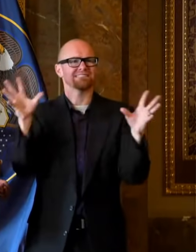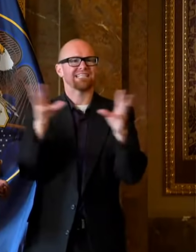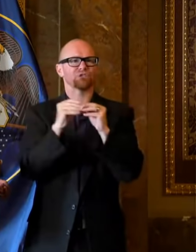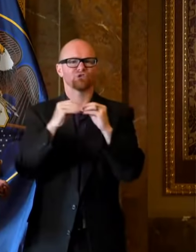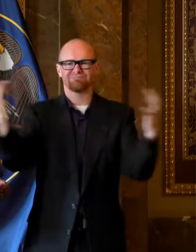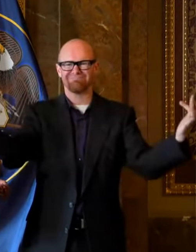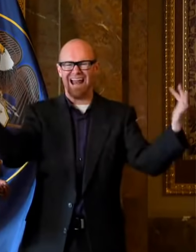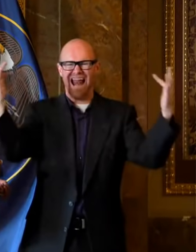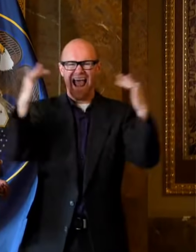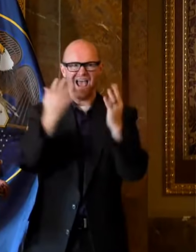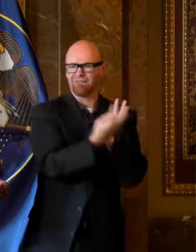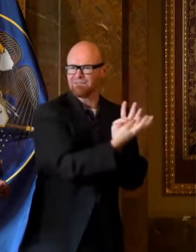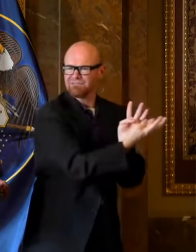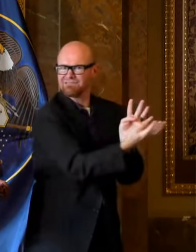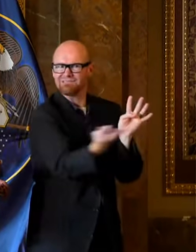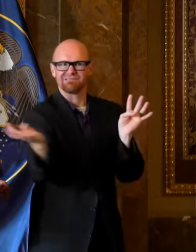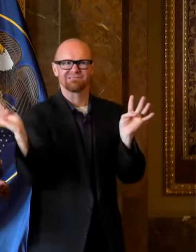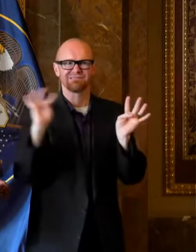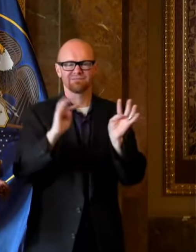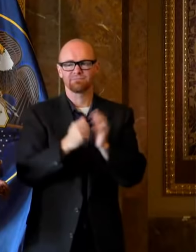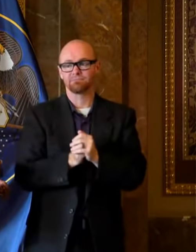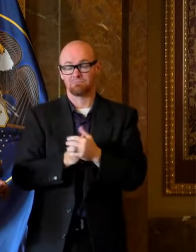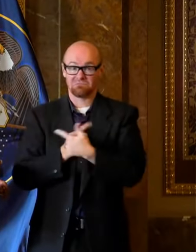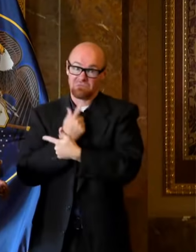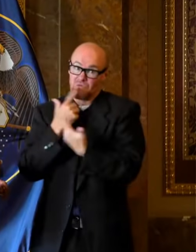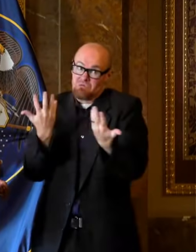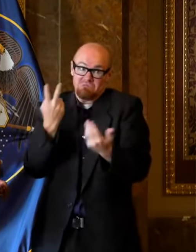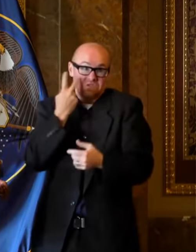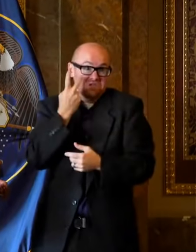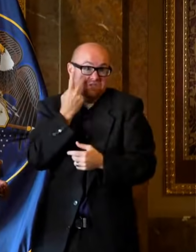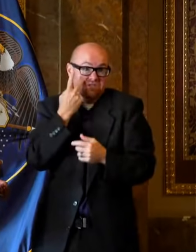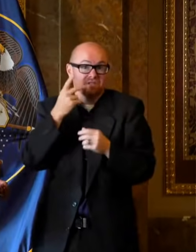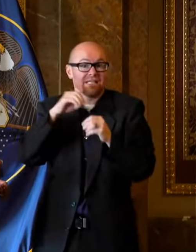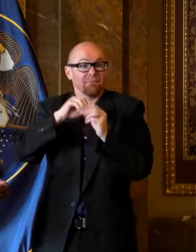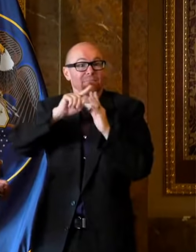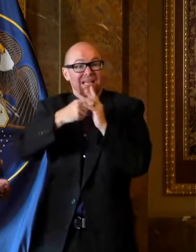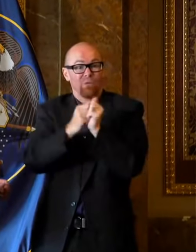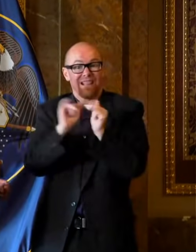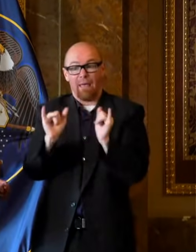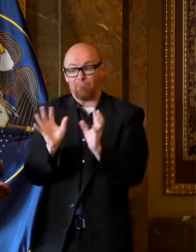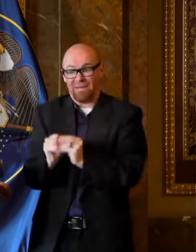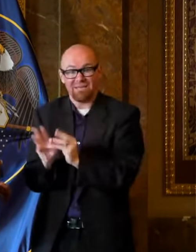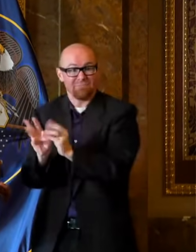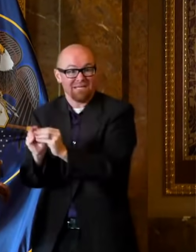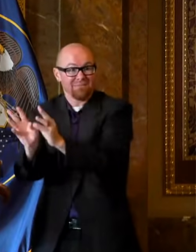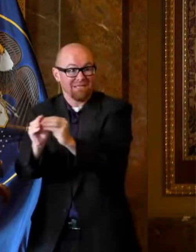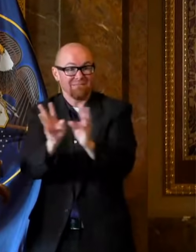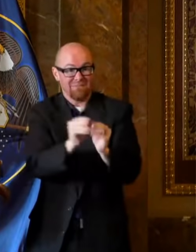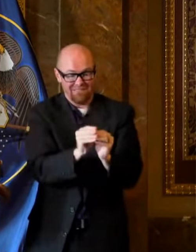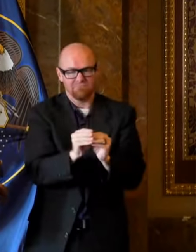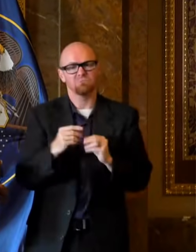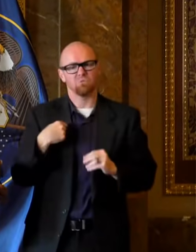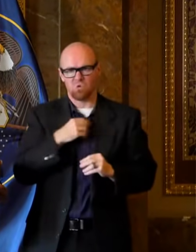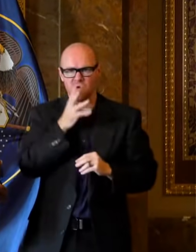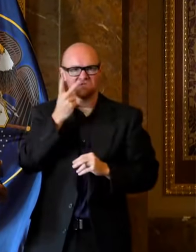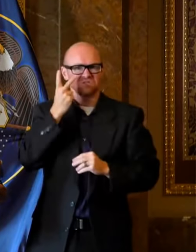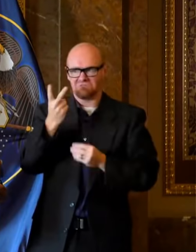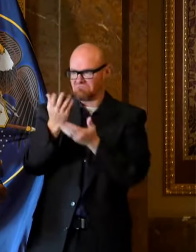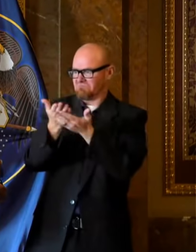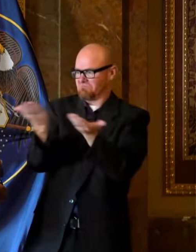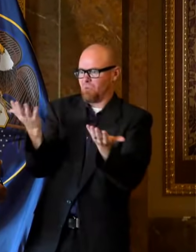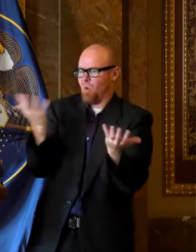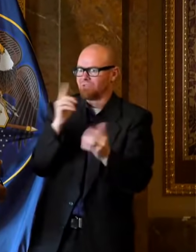That's when it changes. If there's a willingness to act, if there is, and we don't need unanimity, that's not what we're seeking at all. But if